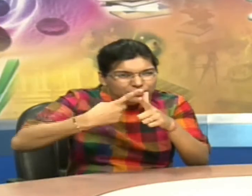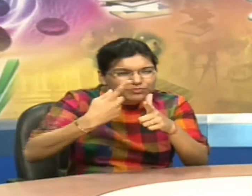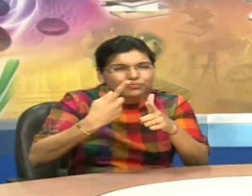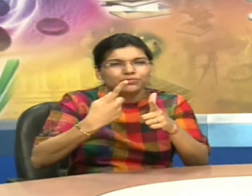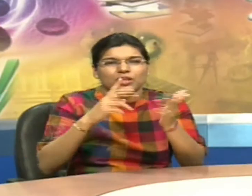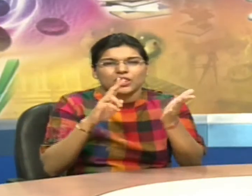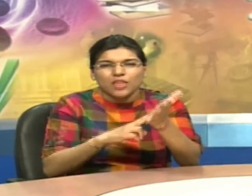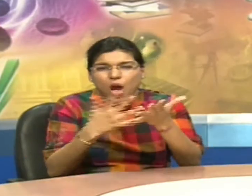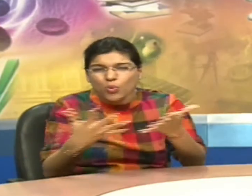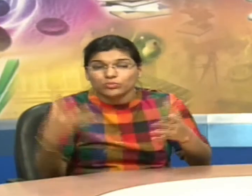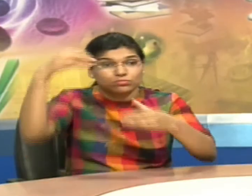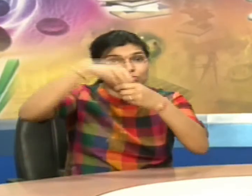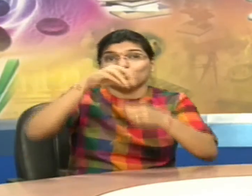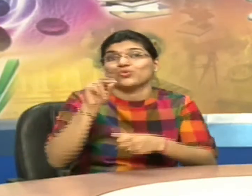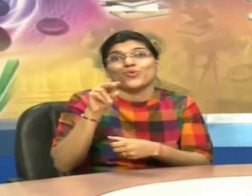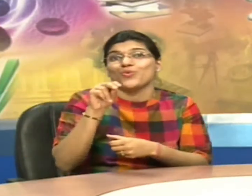Another word,